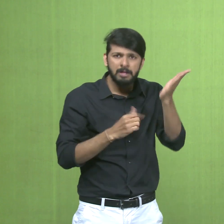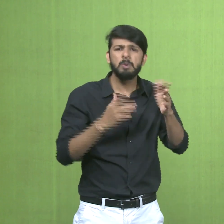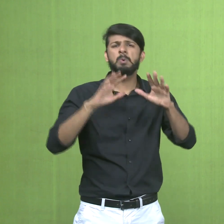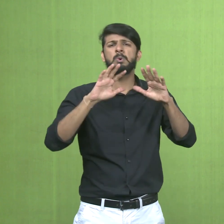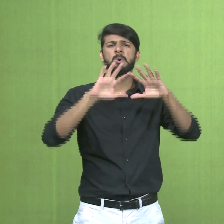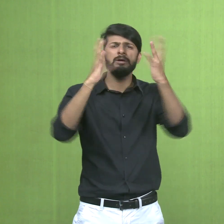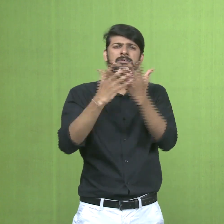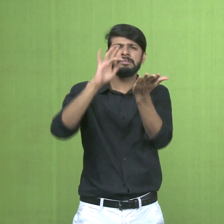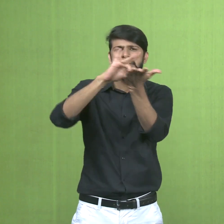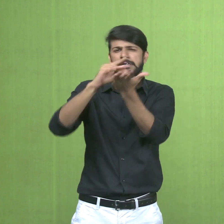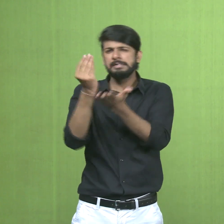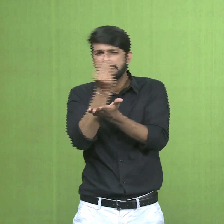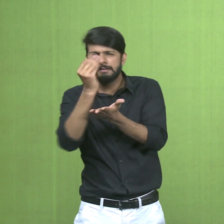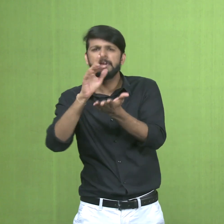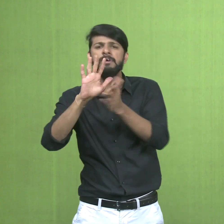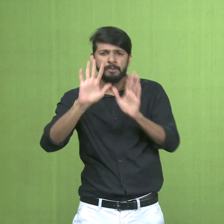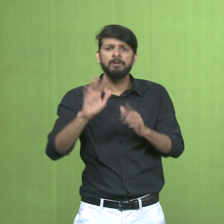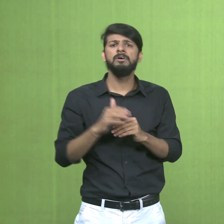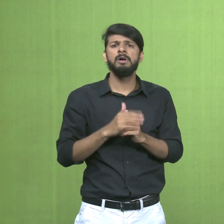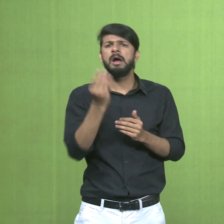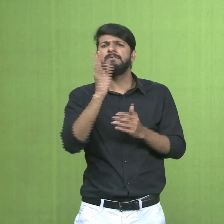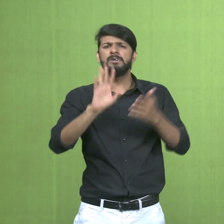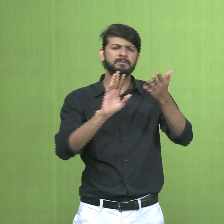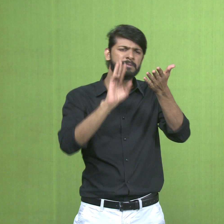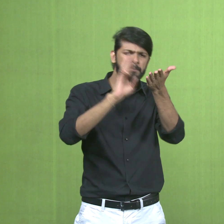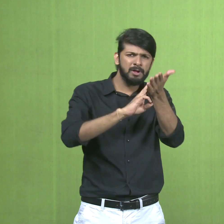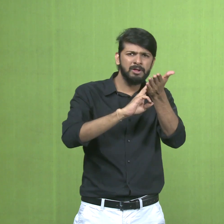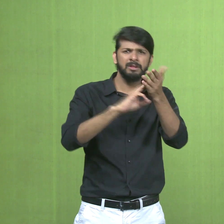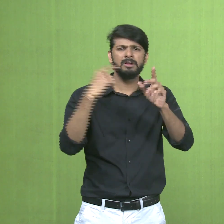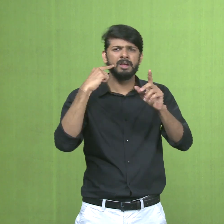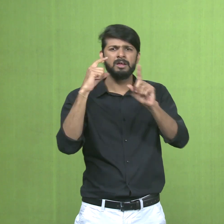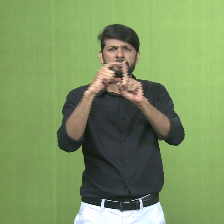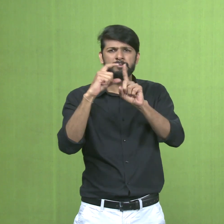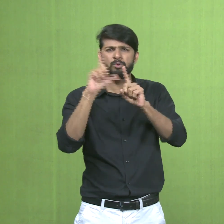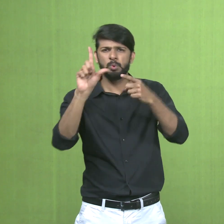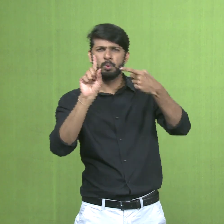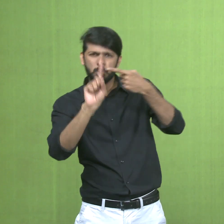of fabrics, and this textile trade was with Persia and other countries of the Middle East.